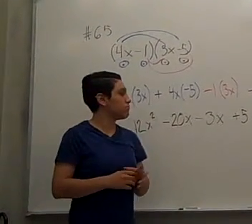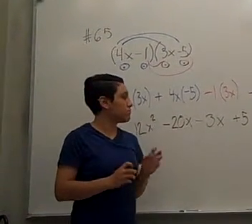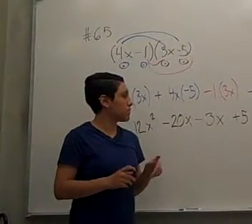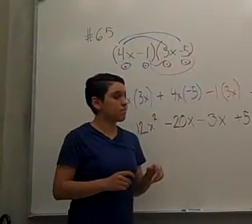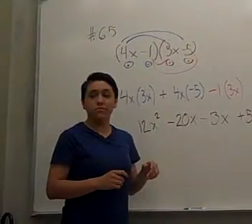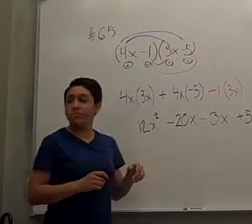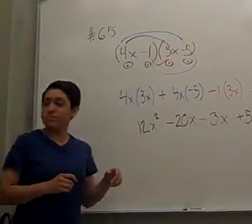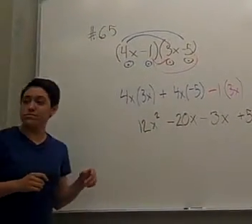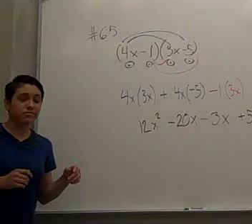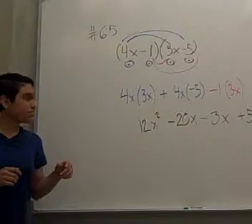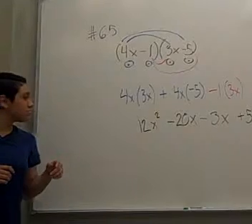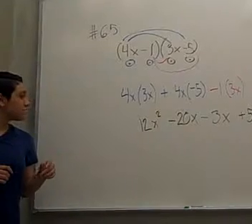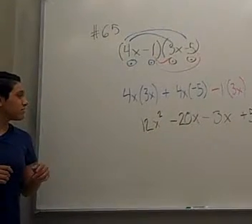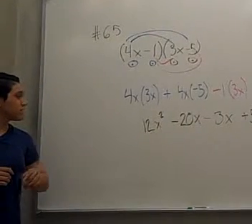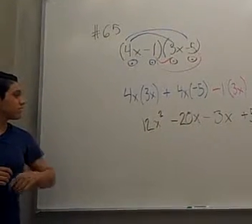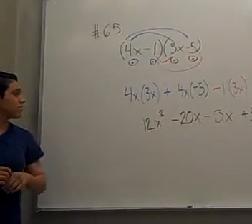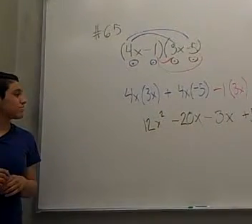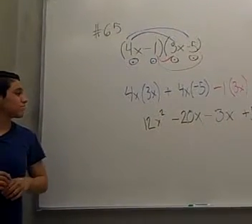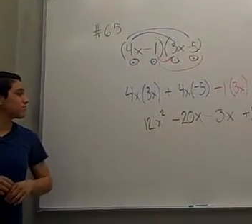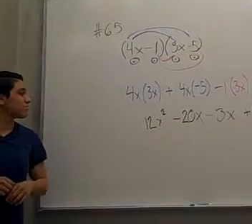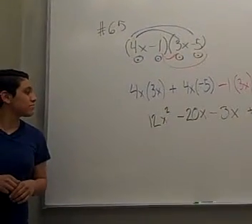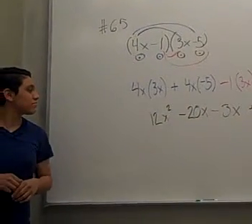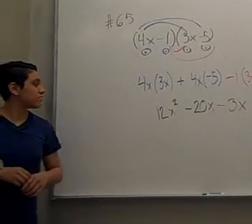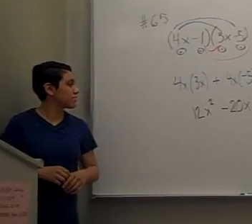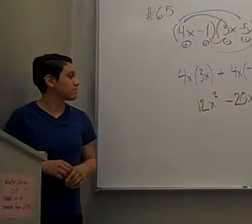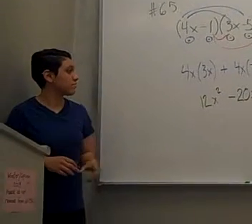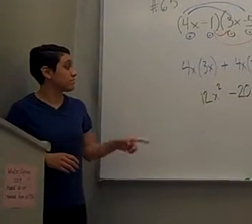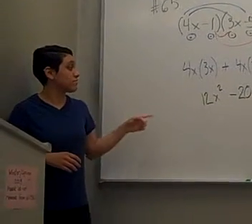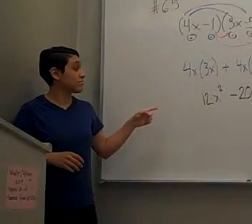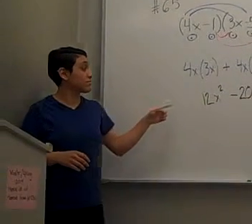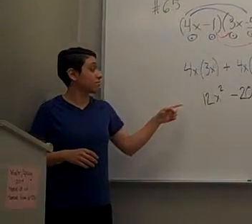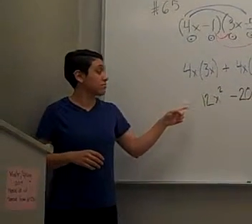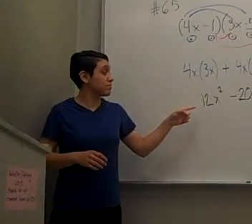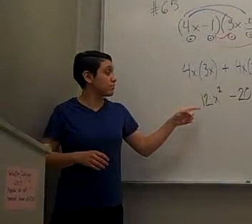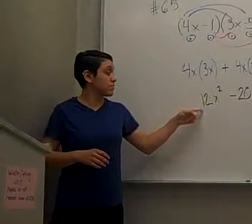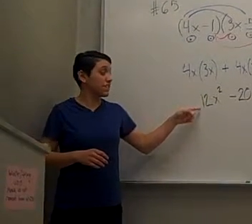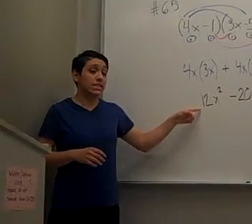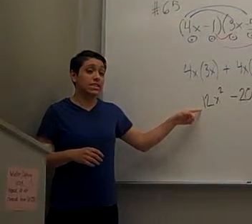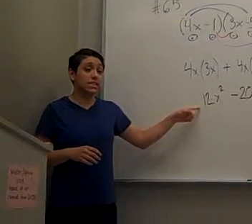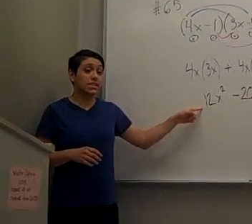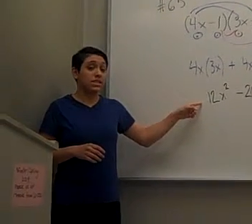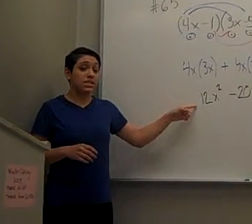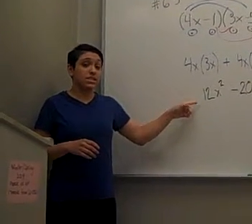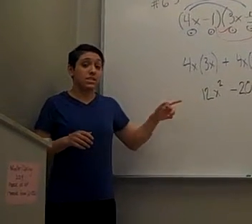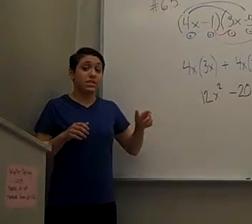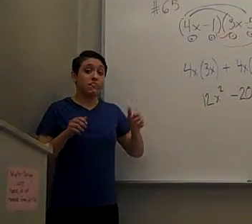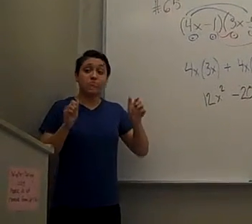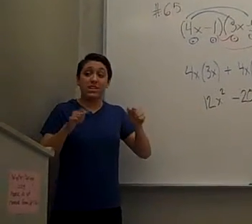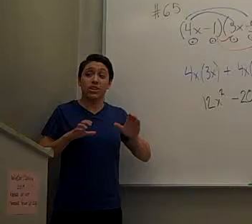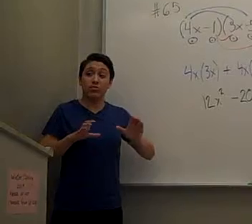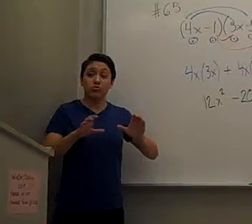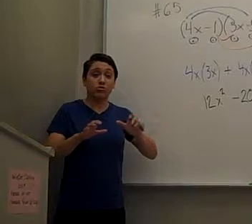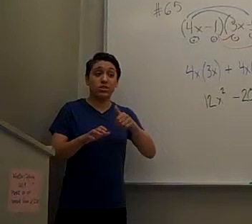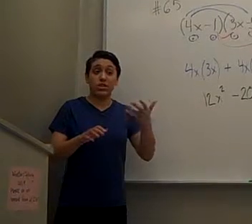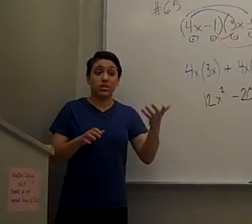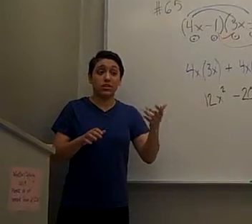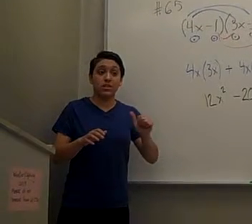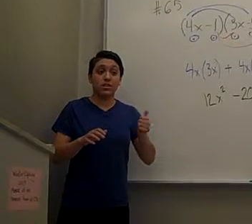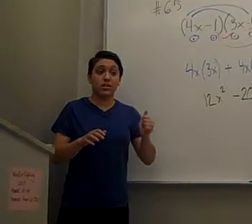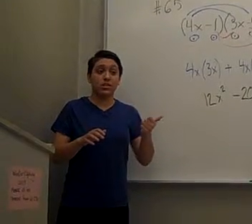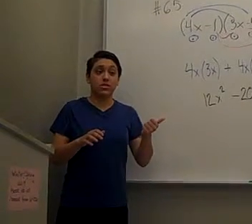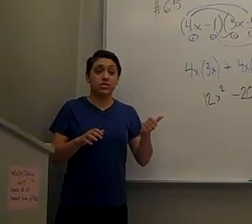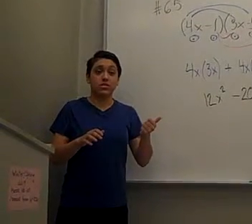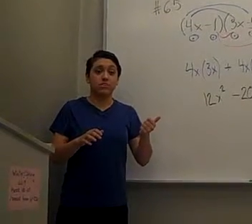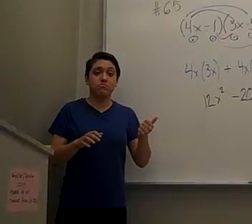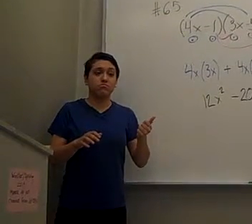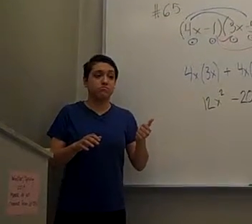Good. All right. Can I do anything with the 12x squared? No. It's the only x squared, right? So there's nothing left